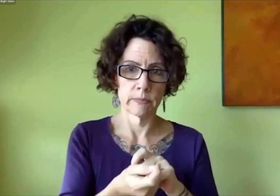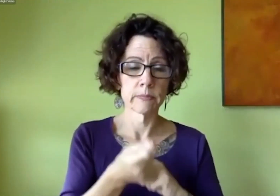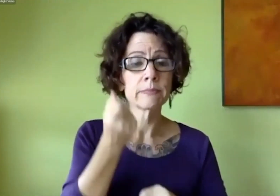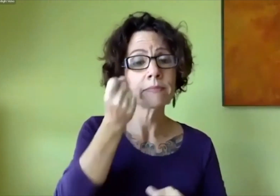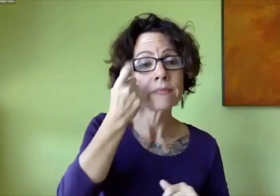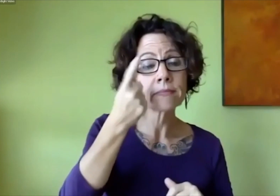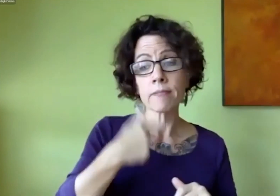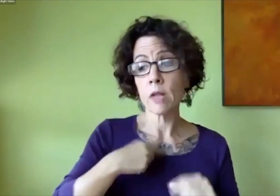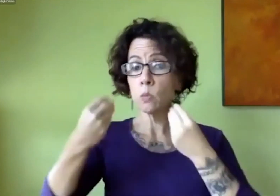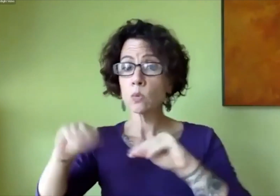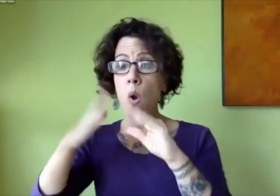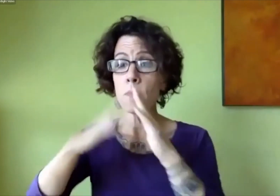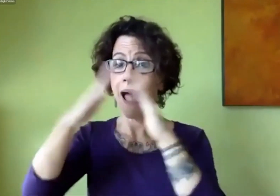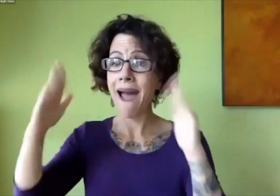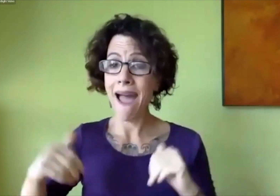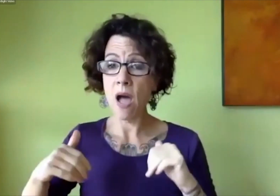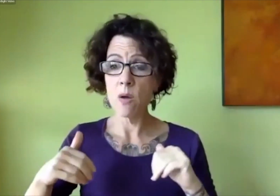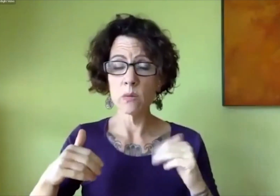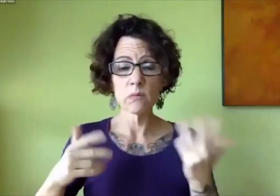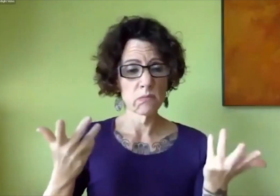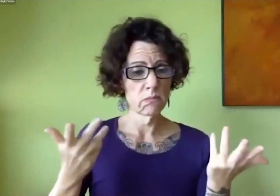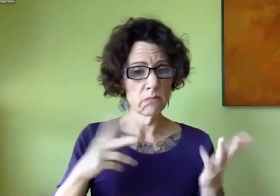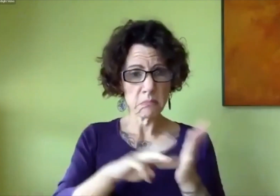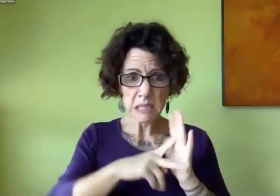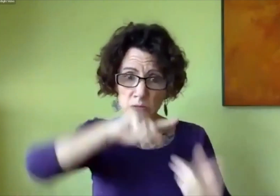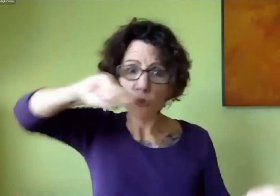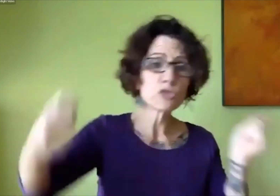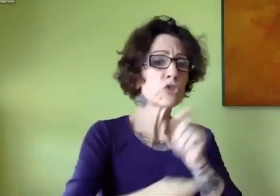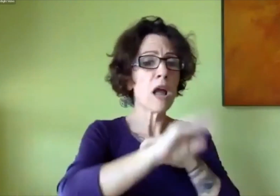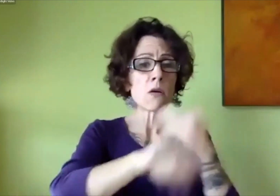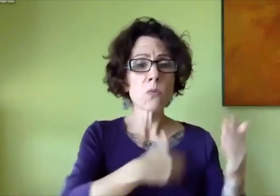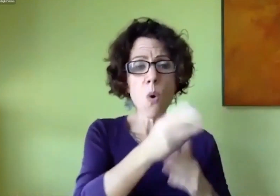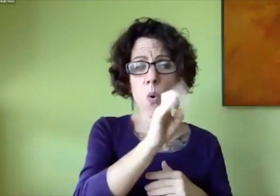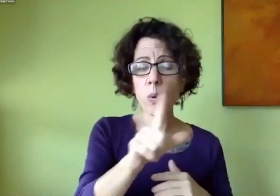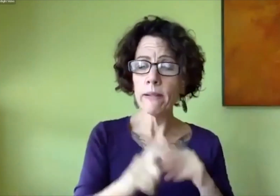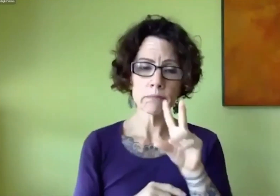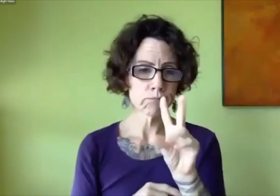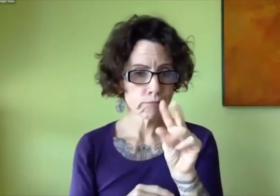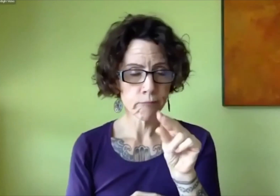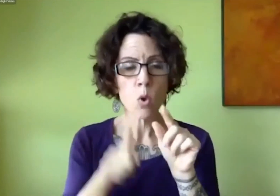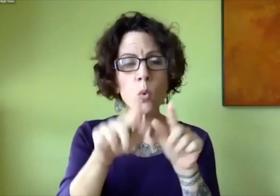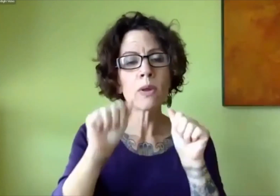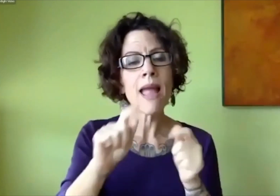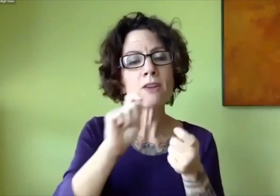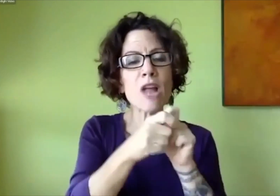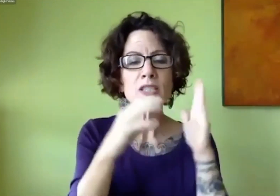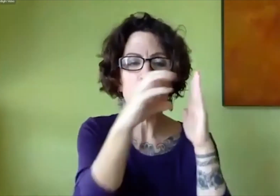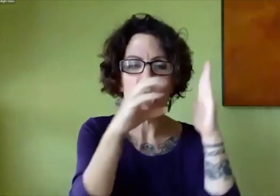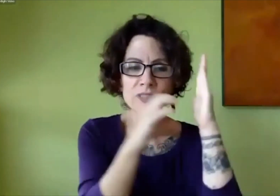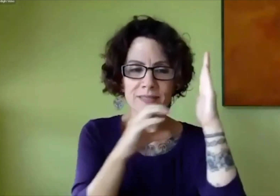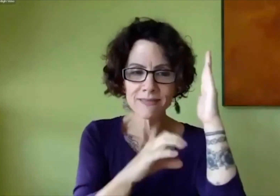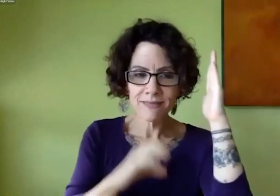Anything that's in there that you want to change. If you have sold your house, does that mean you have to change the entire will? No. You